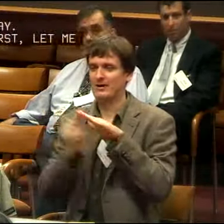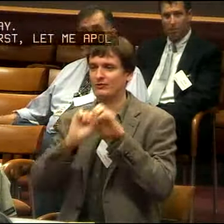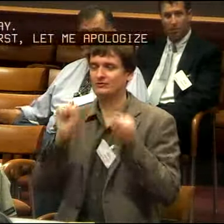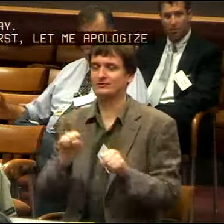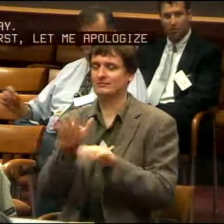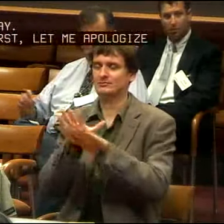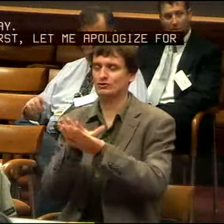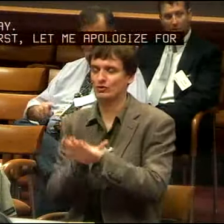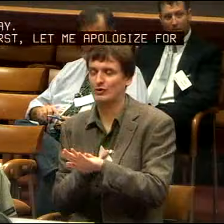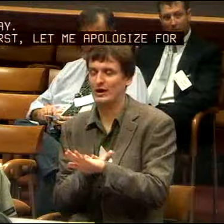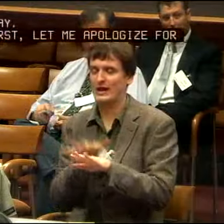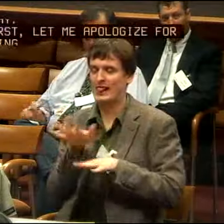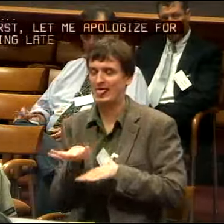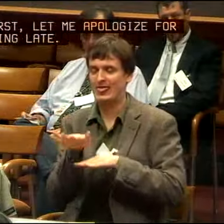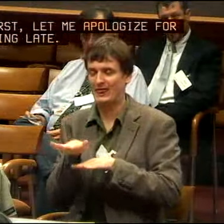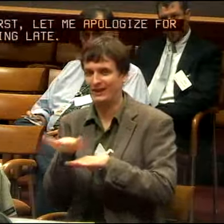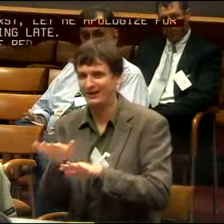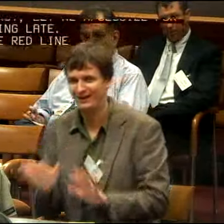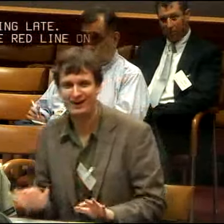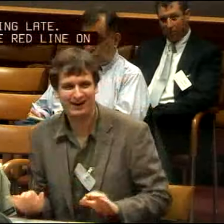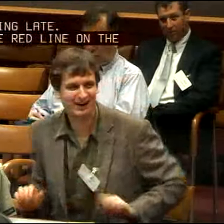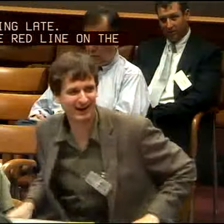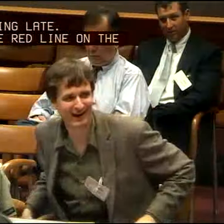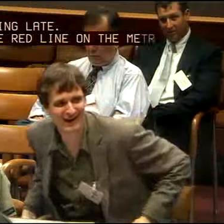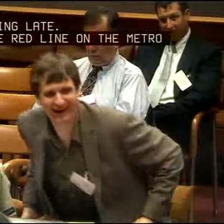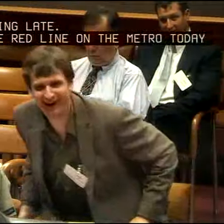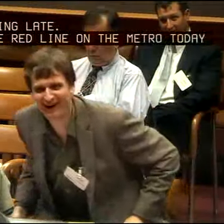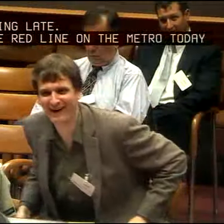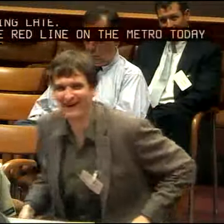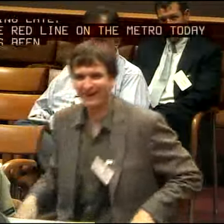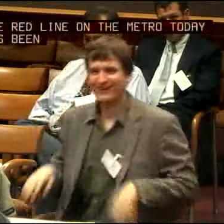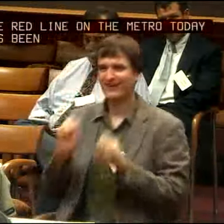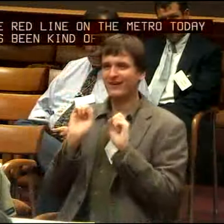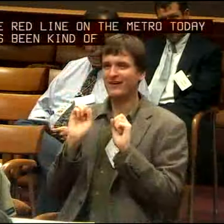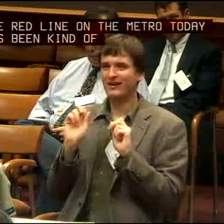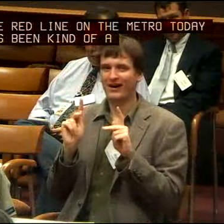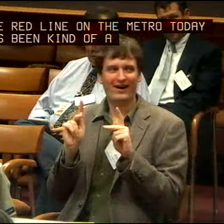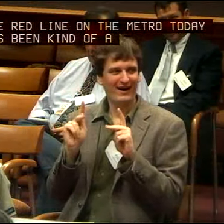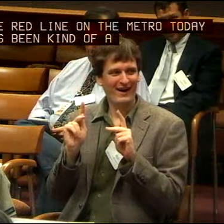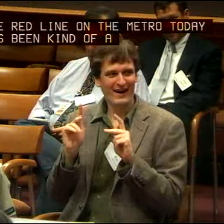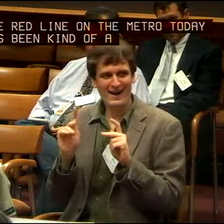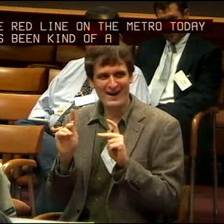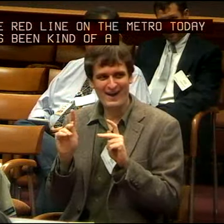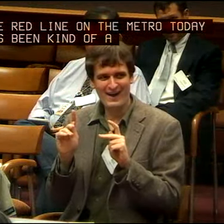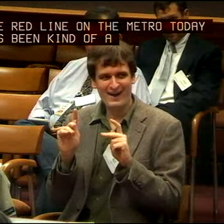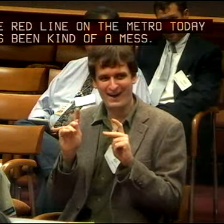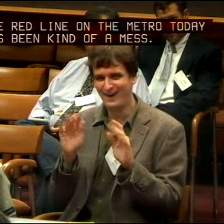mess. The whole Metro has been quite slow, and it took me more time than expected to get here.